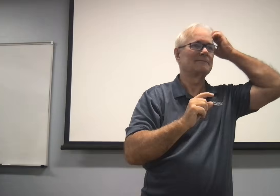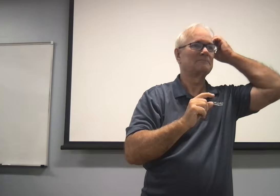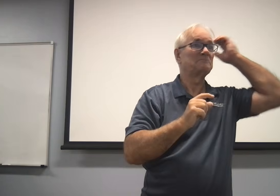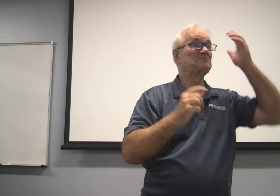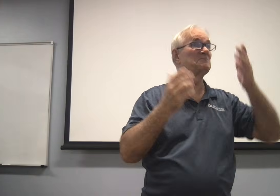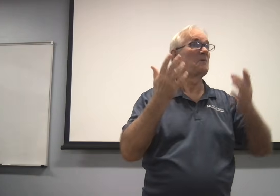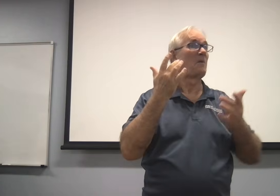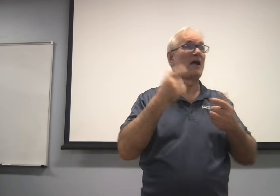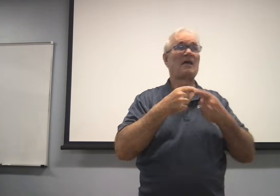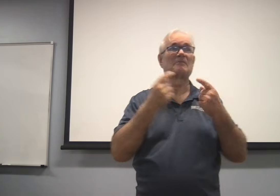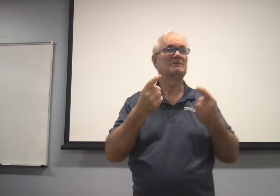work.